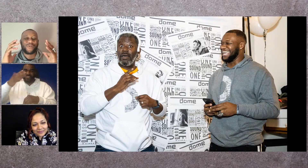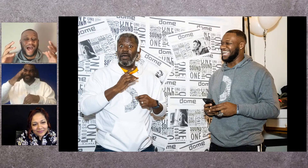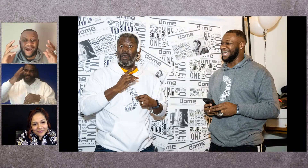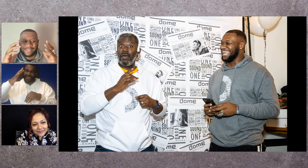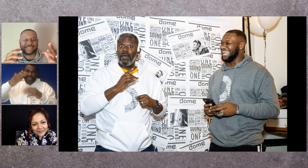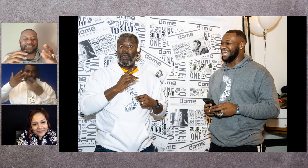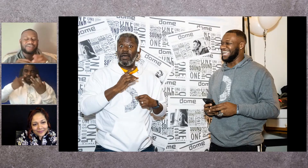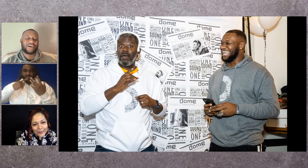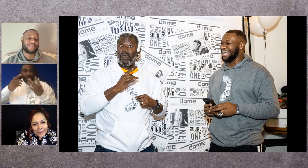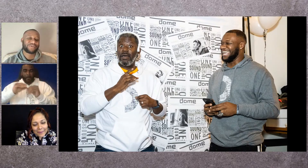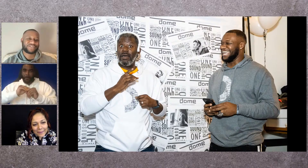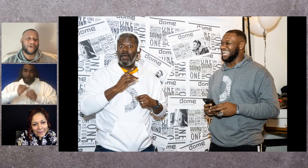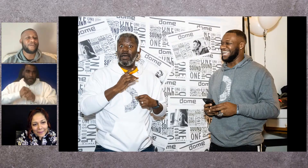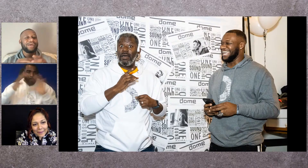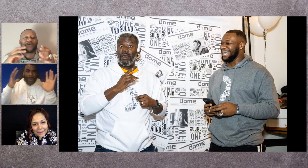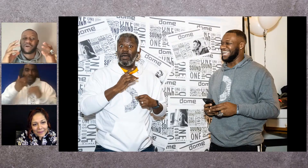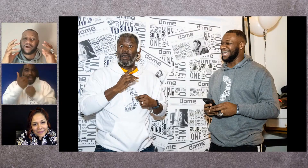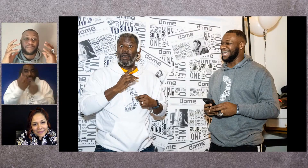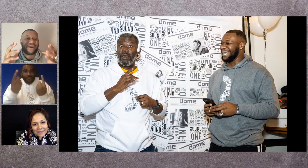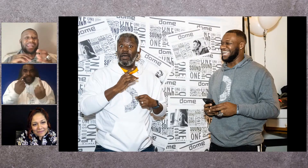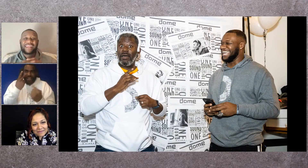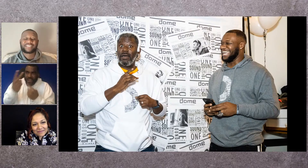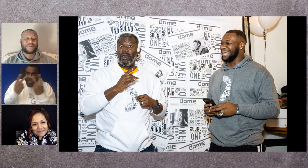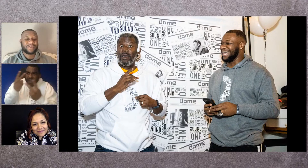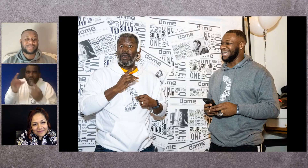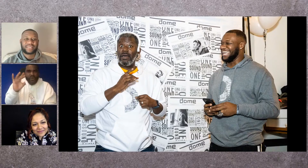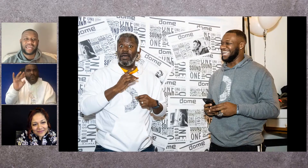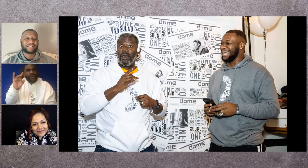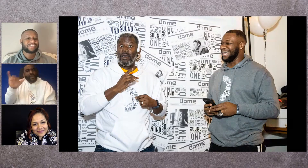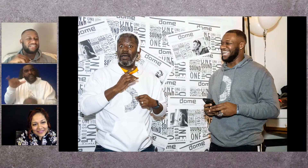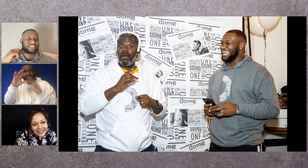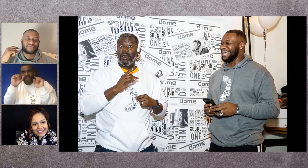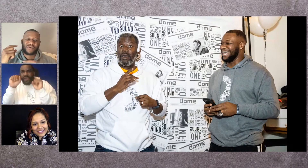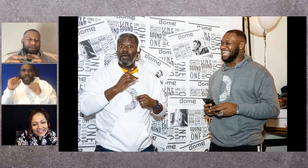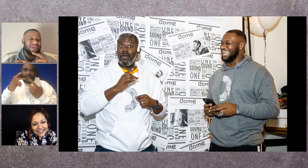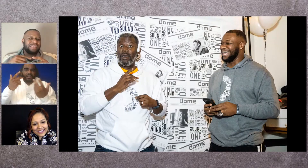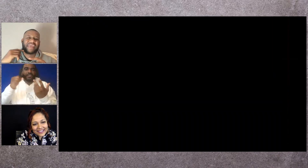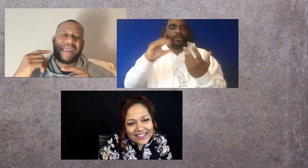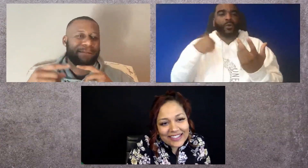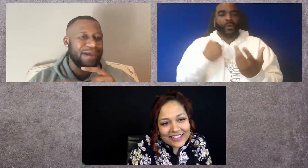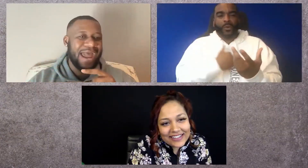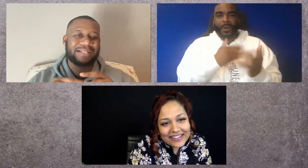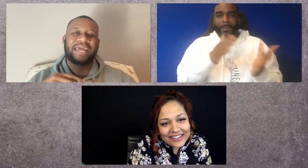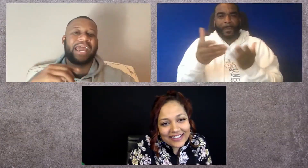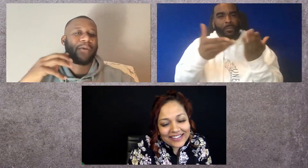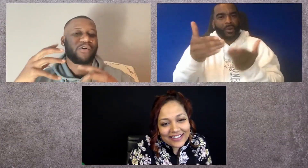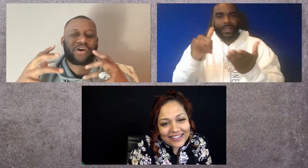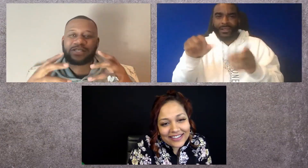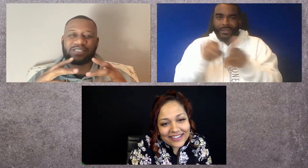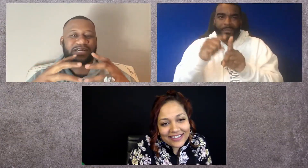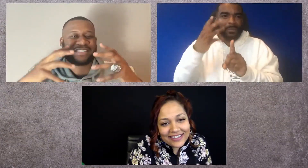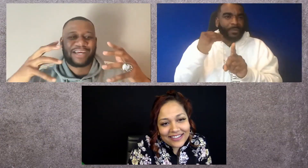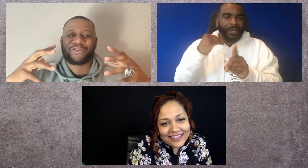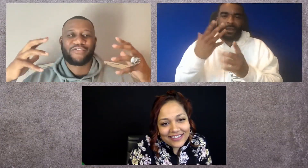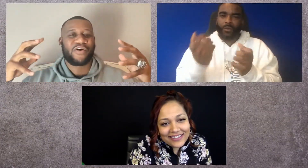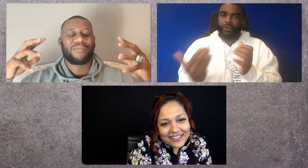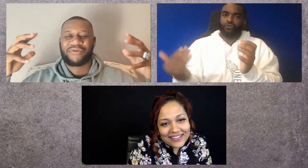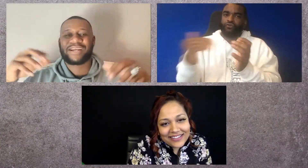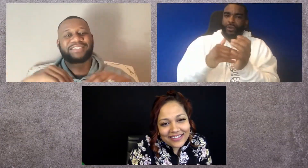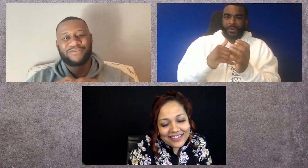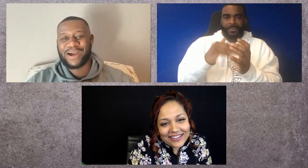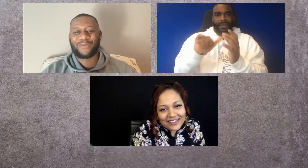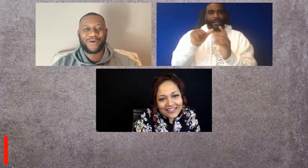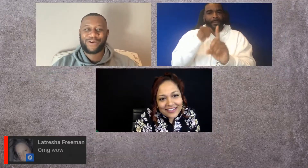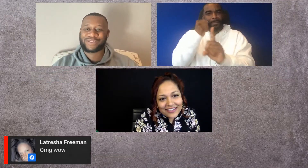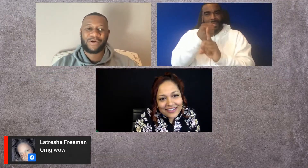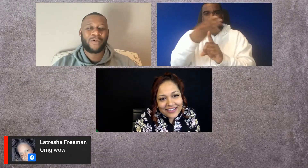like, wow, this is incredible. So we're going to bring that experience again to just repeat the impact, and we're going to just continue to grow and